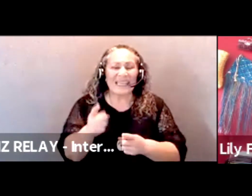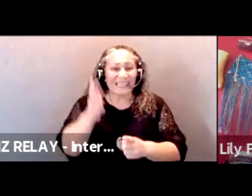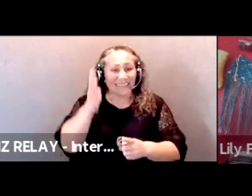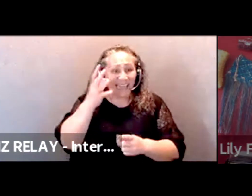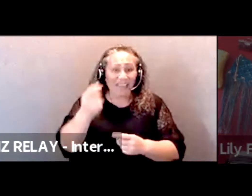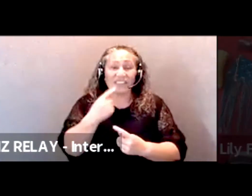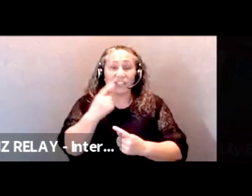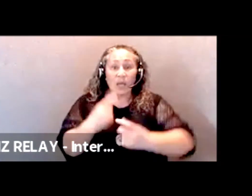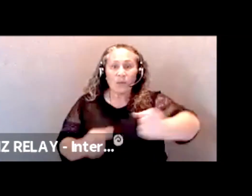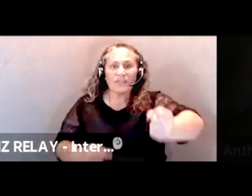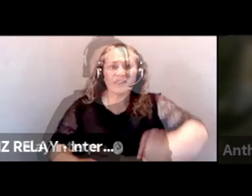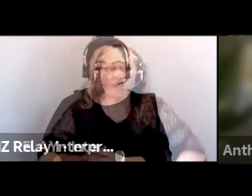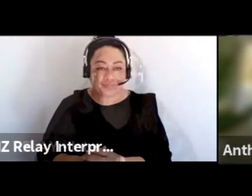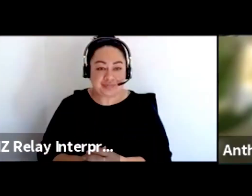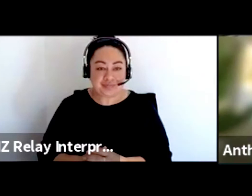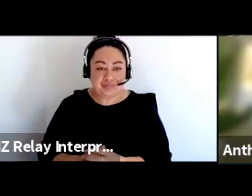Tania?